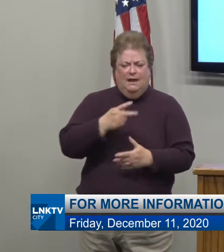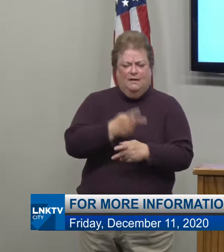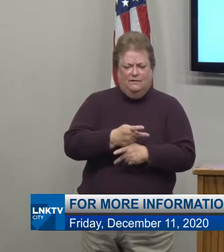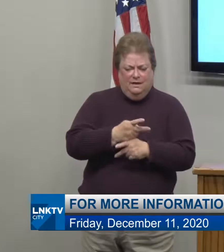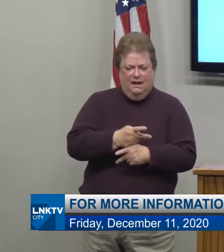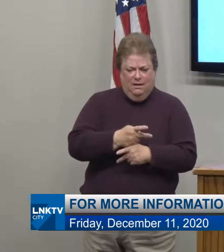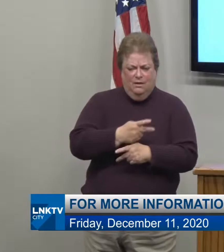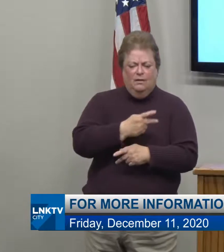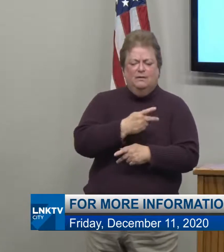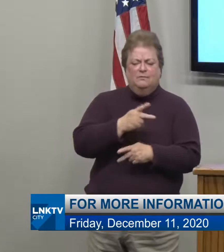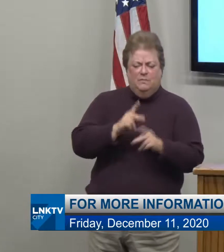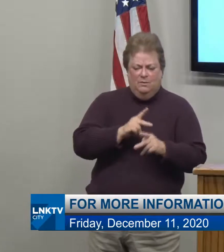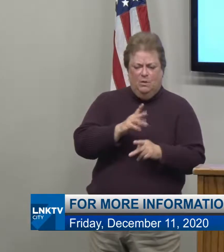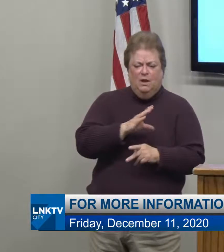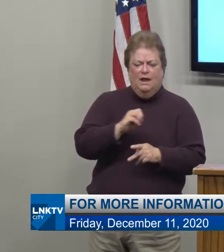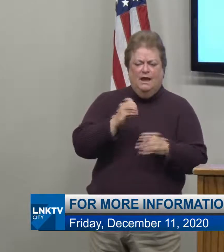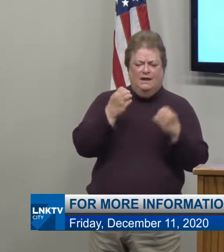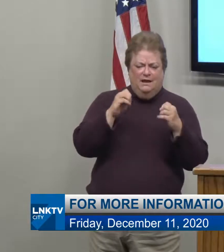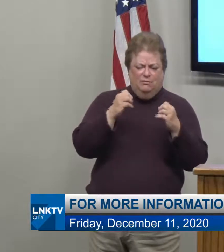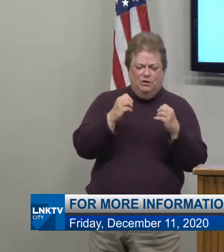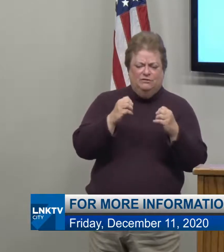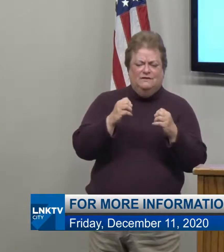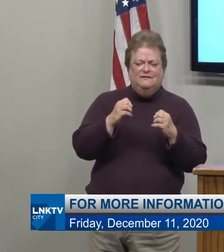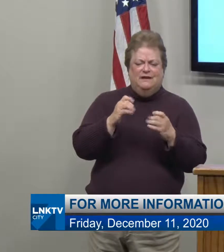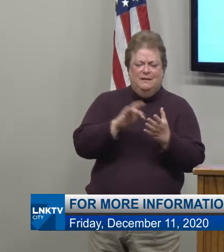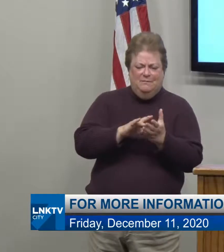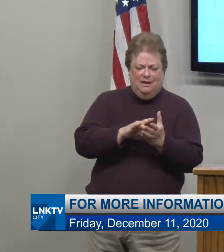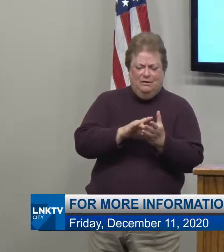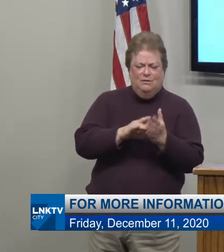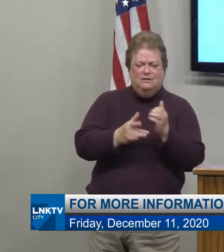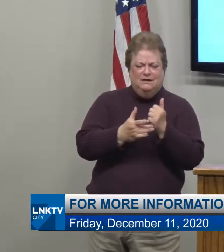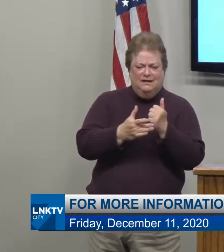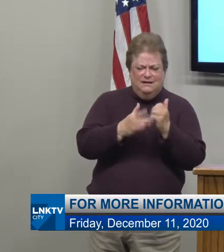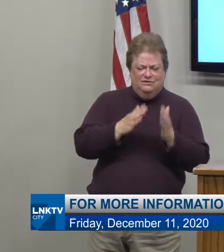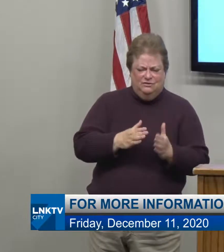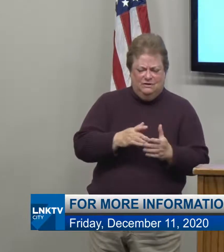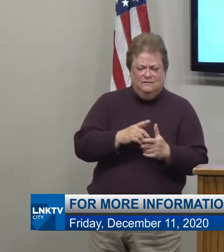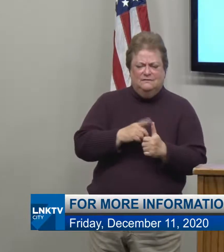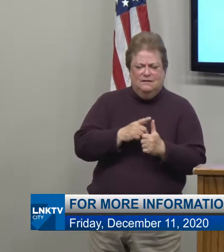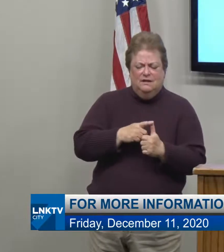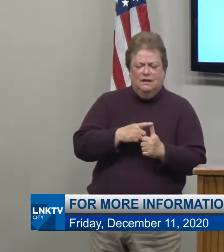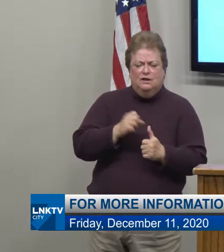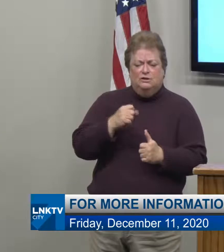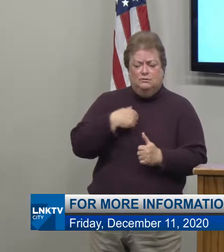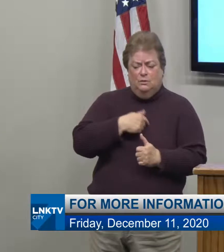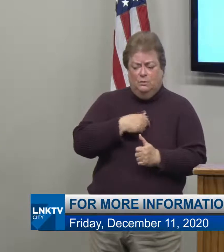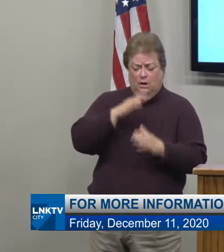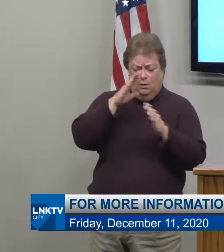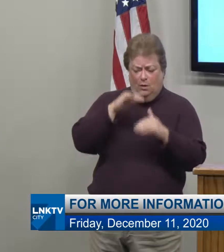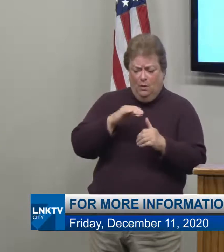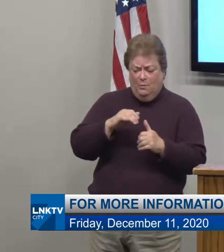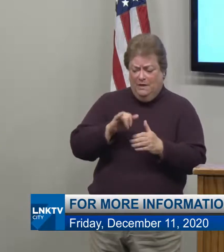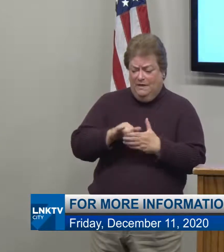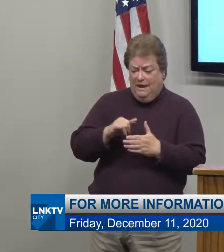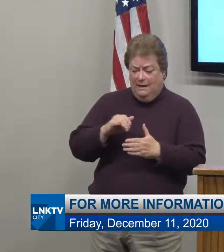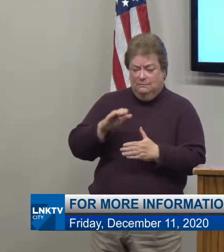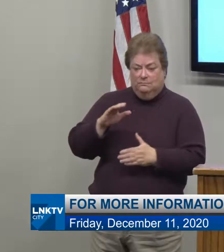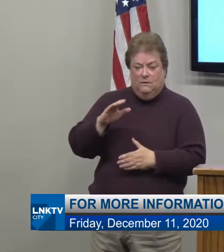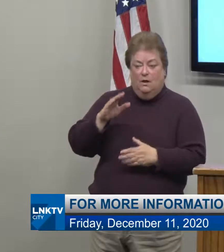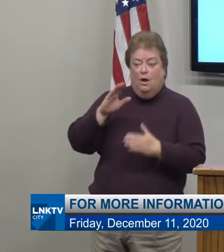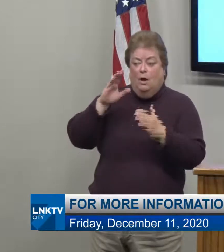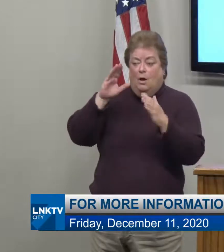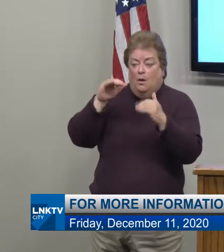our emergency medical technicians, like I said. So we hope as soon as Monday